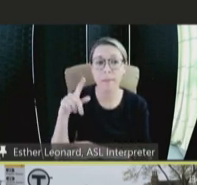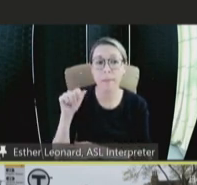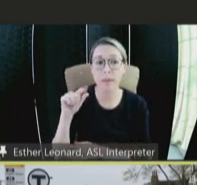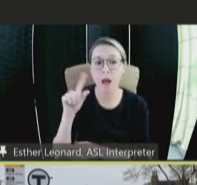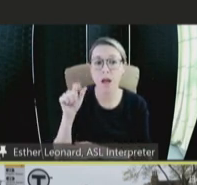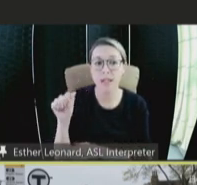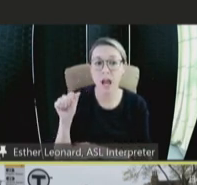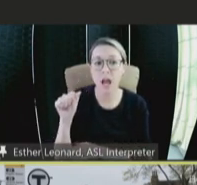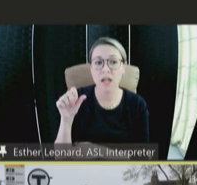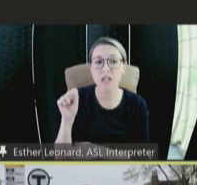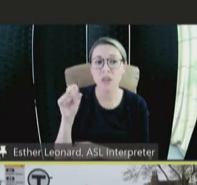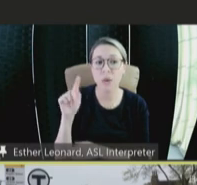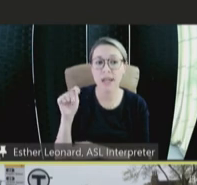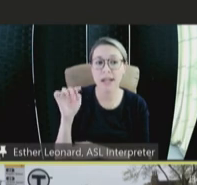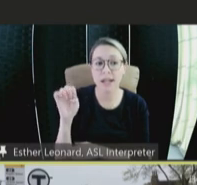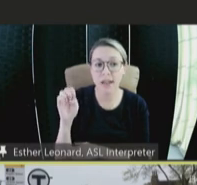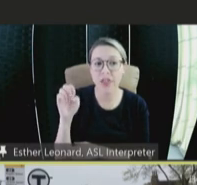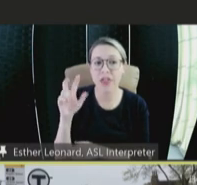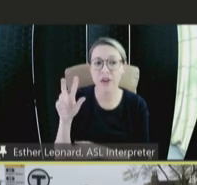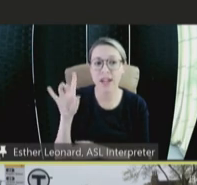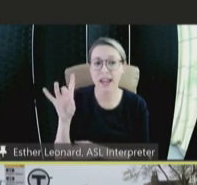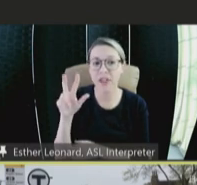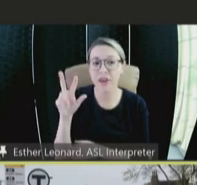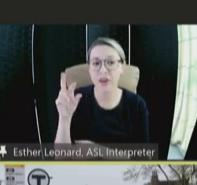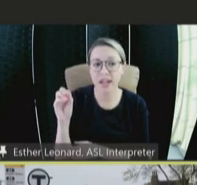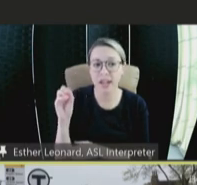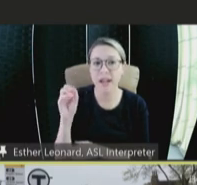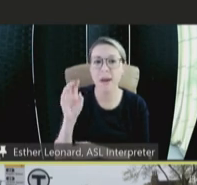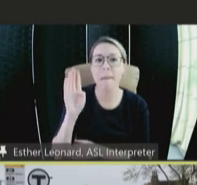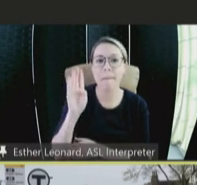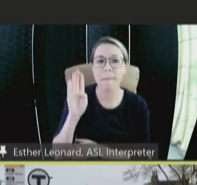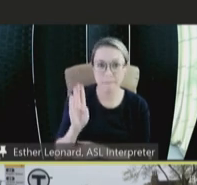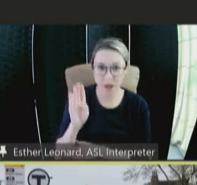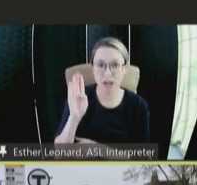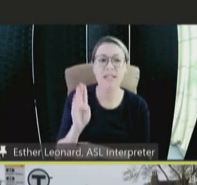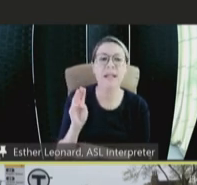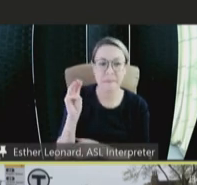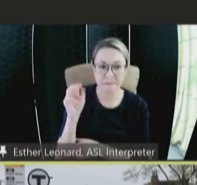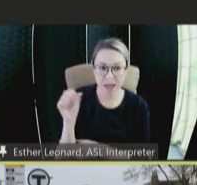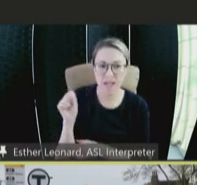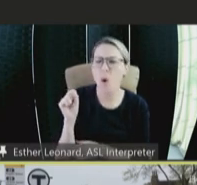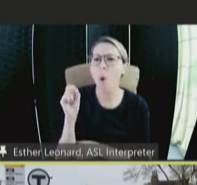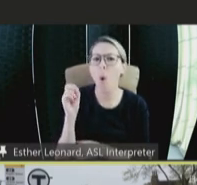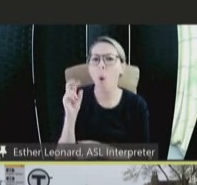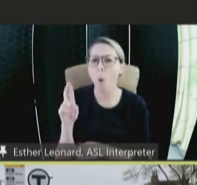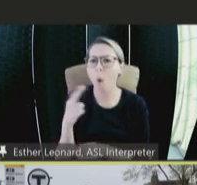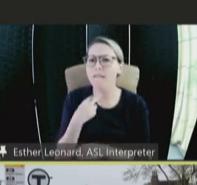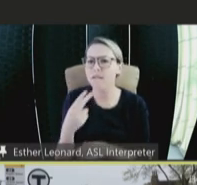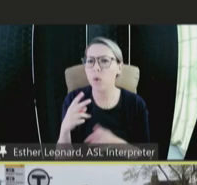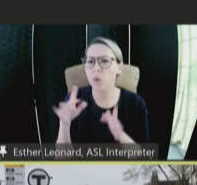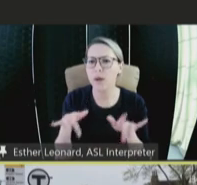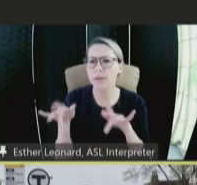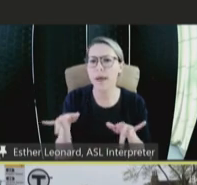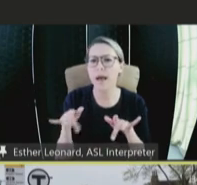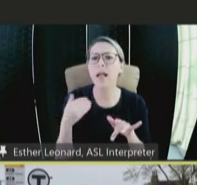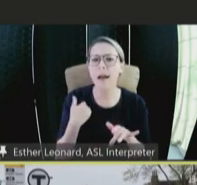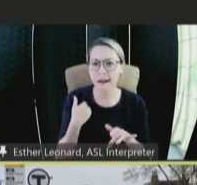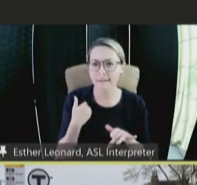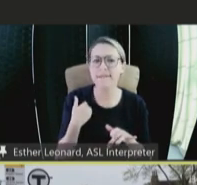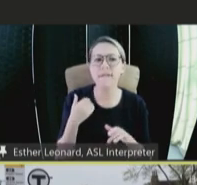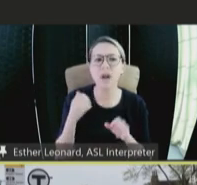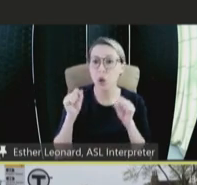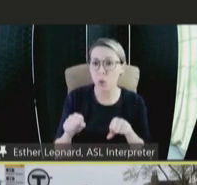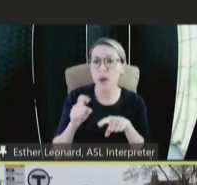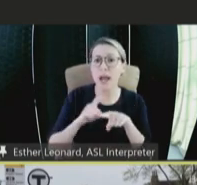3830. Boston, Mass. 02116, or we also have a voicemail line set up where you can call